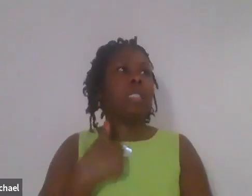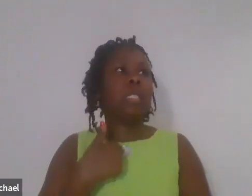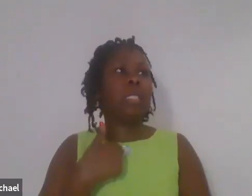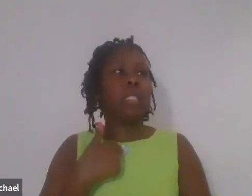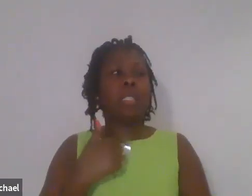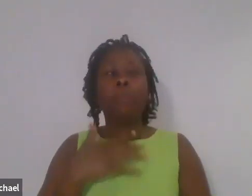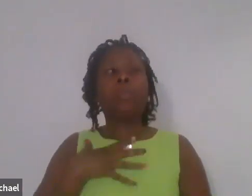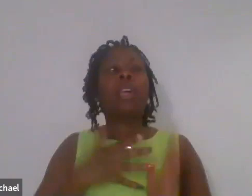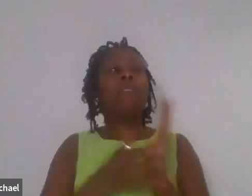So to be honest,